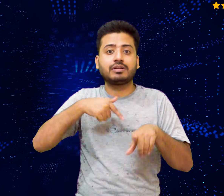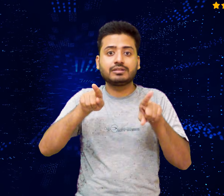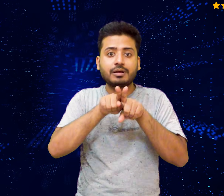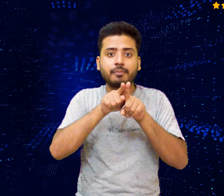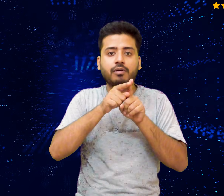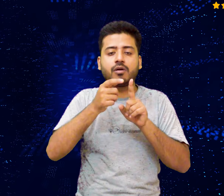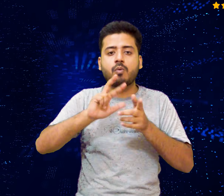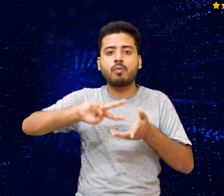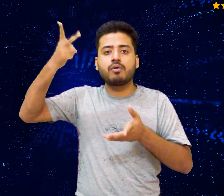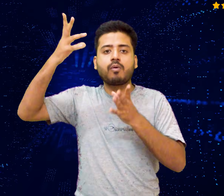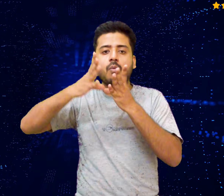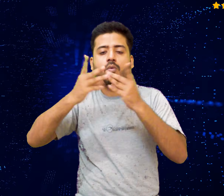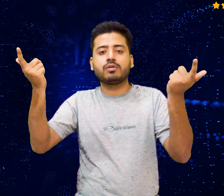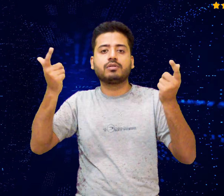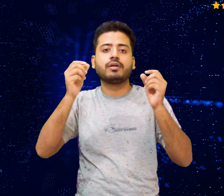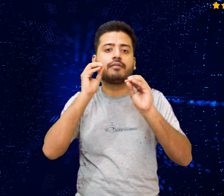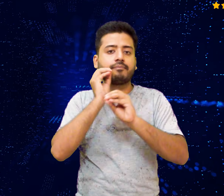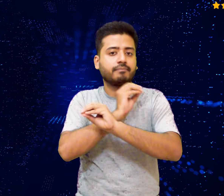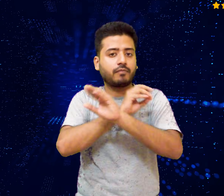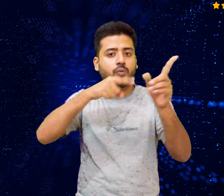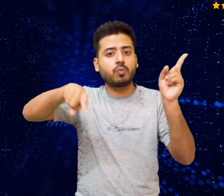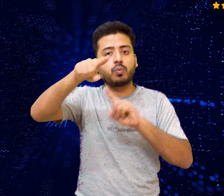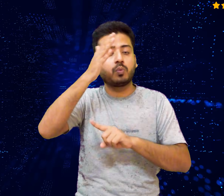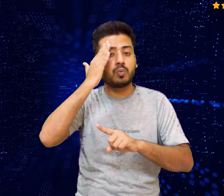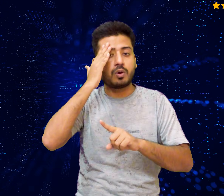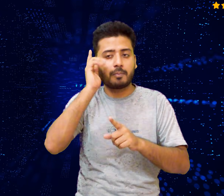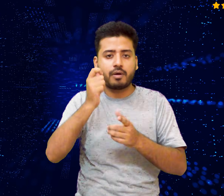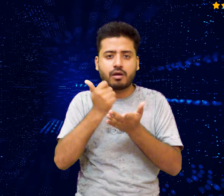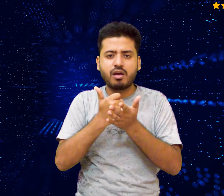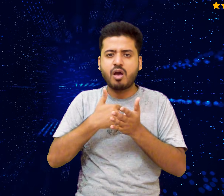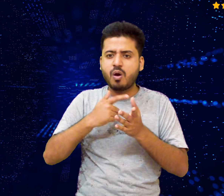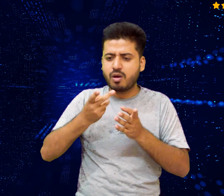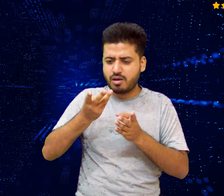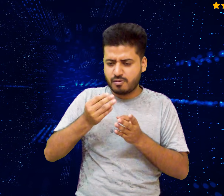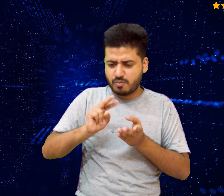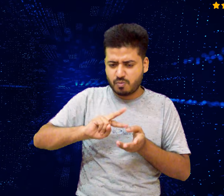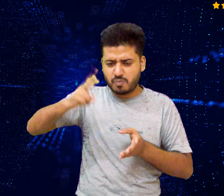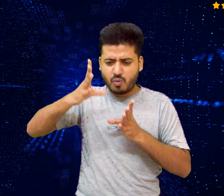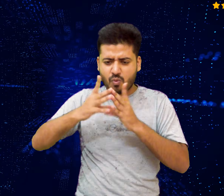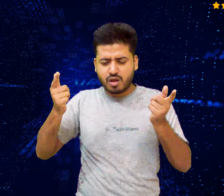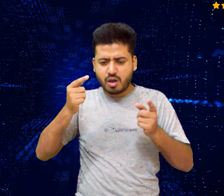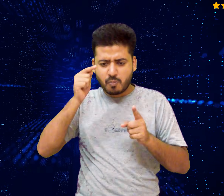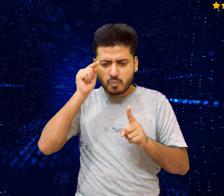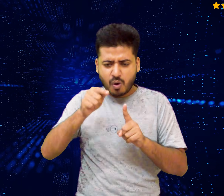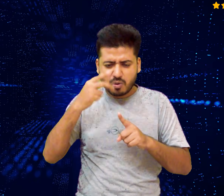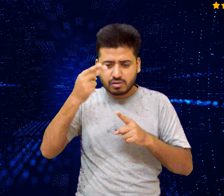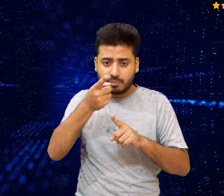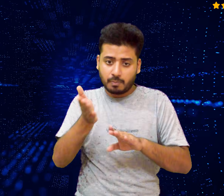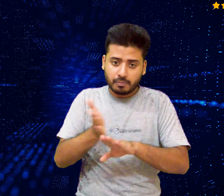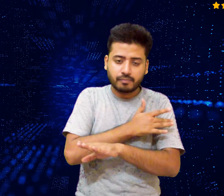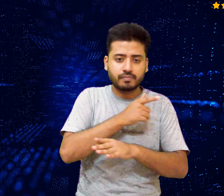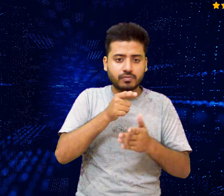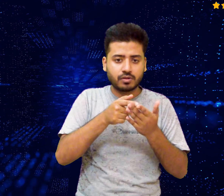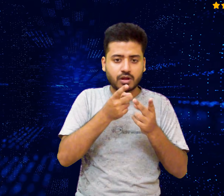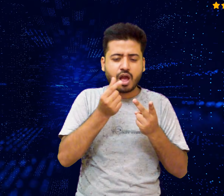or password is active on your account. Use mobile apps with strong security features. When choosing mobile